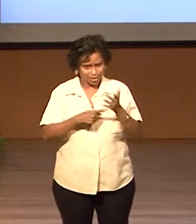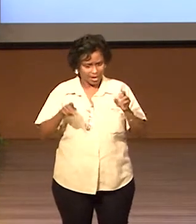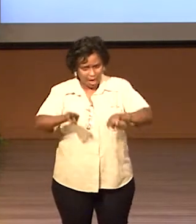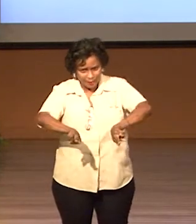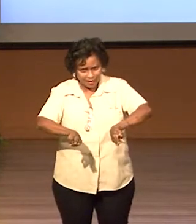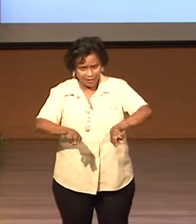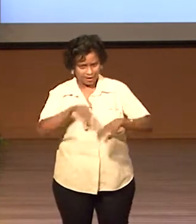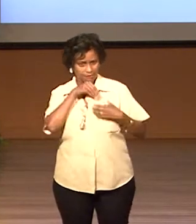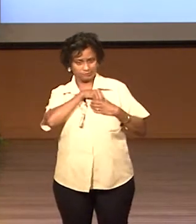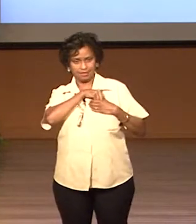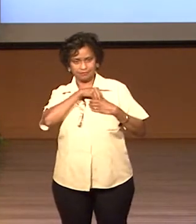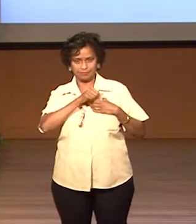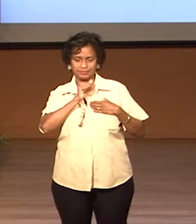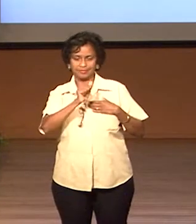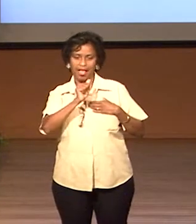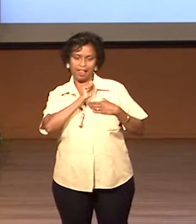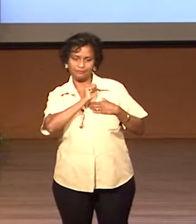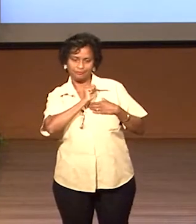of course,